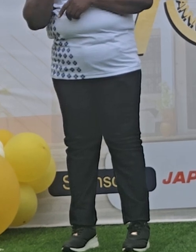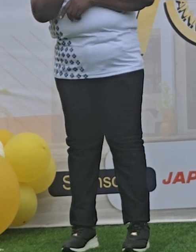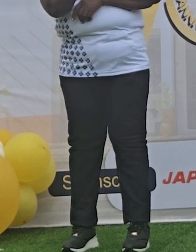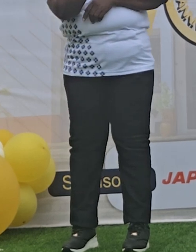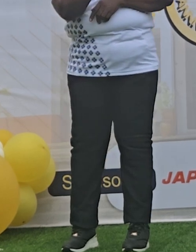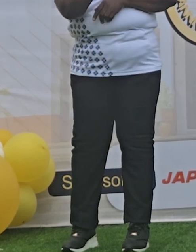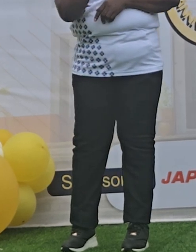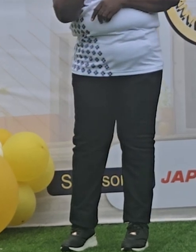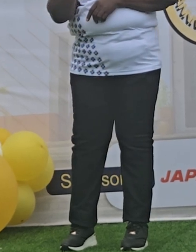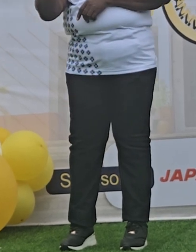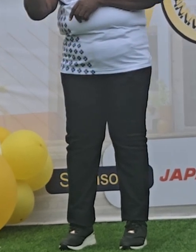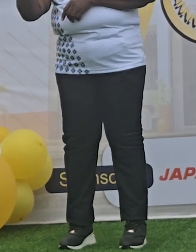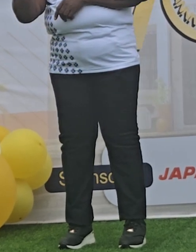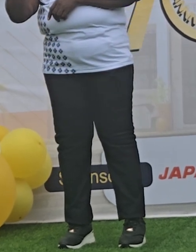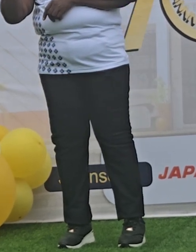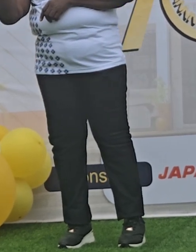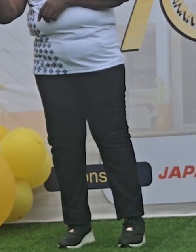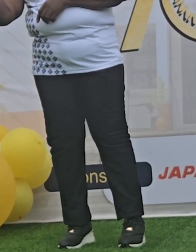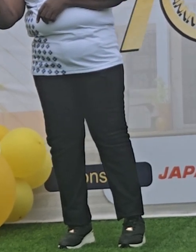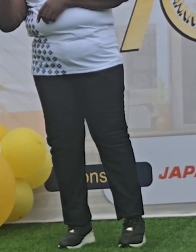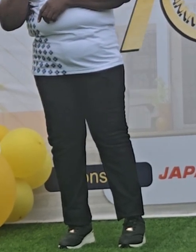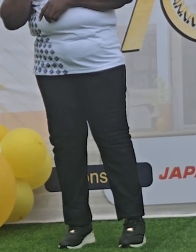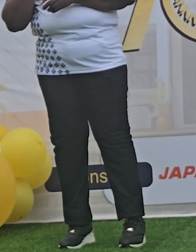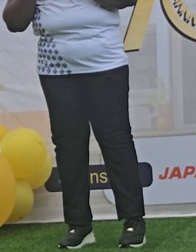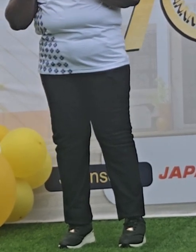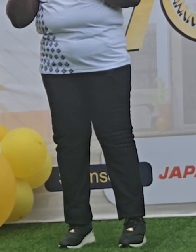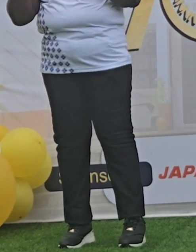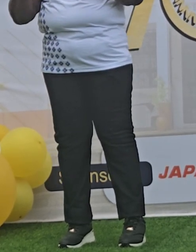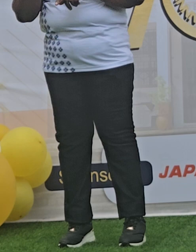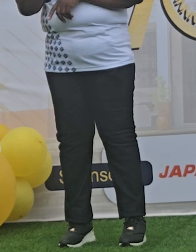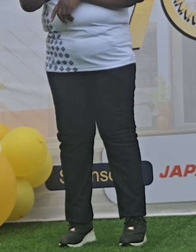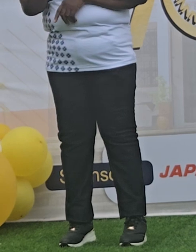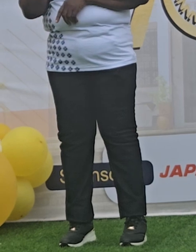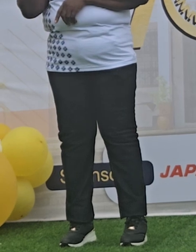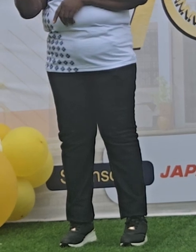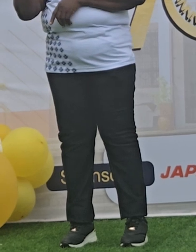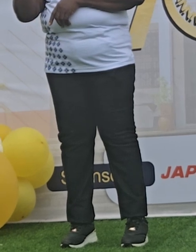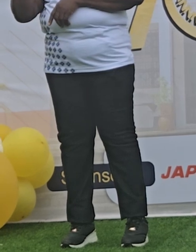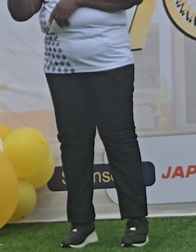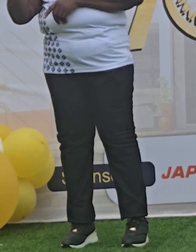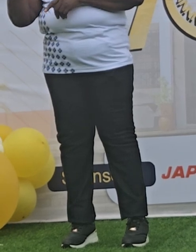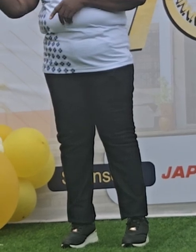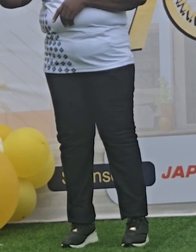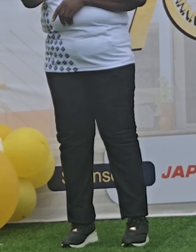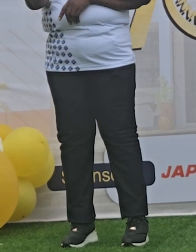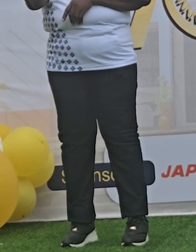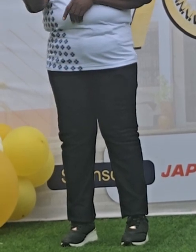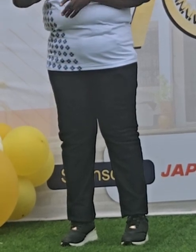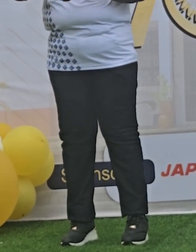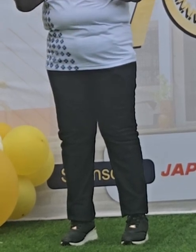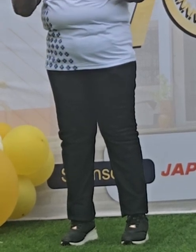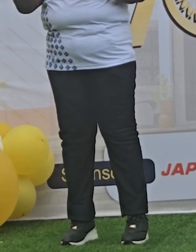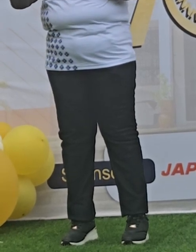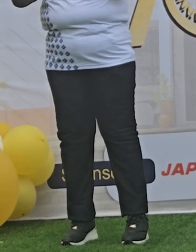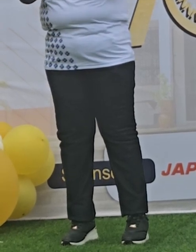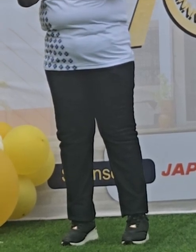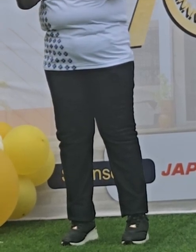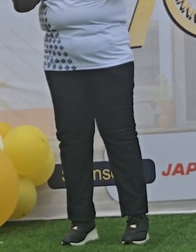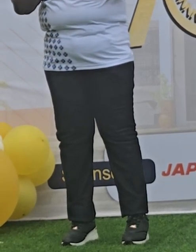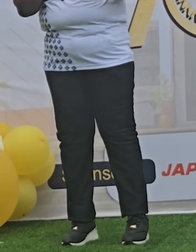1958-59, when Professor Abraham was recruited to complete a 3-year term.